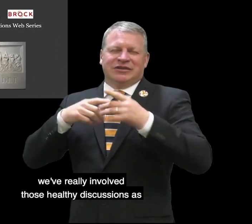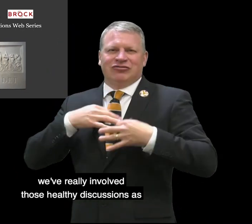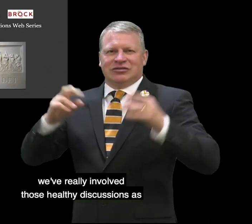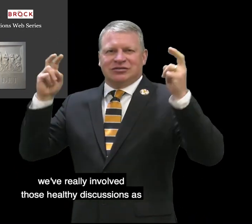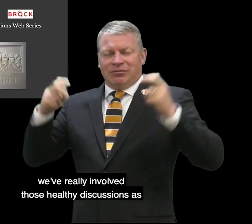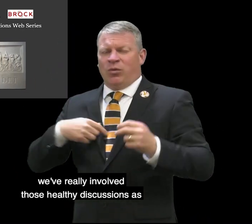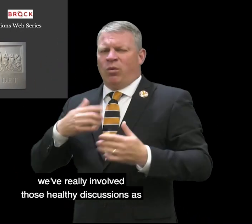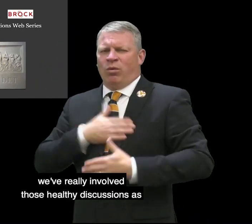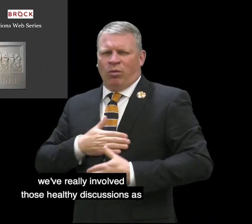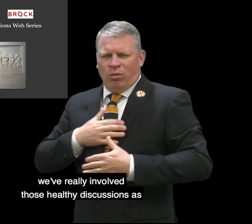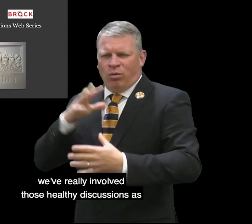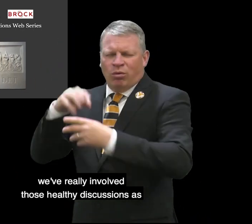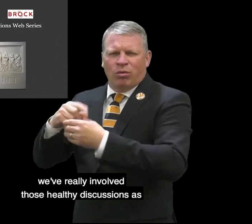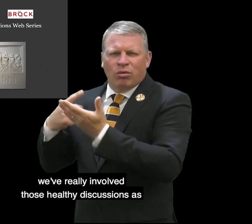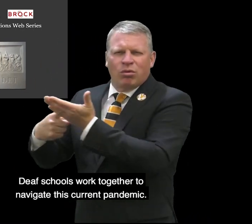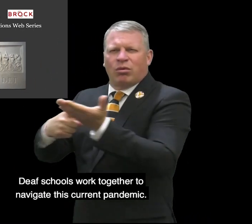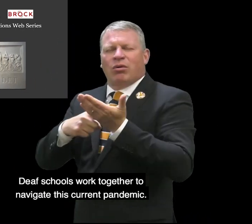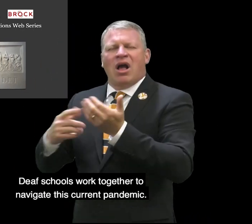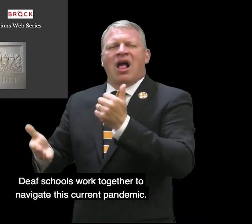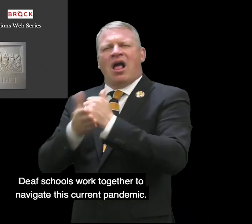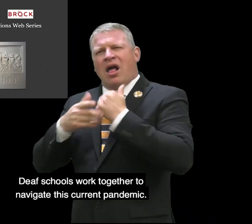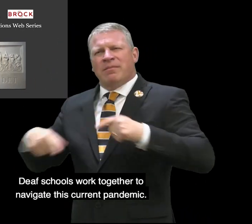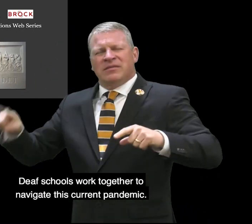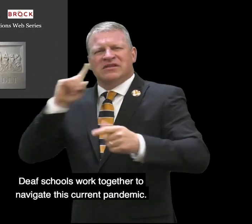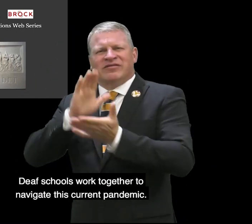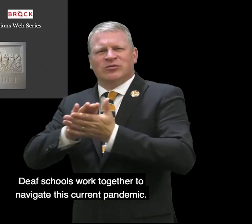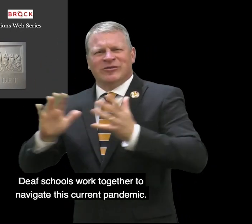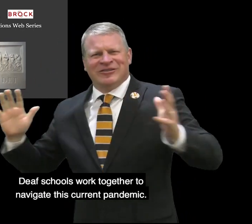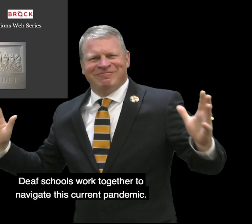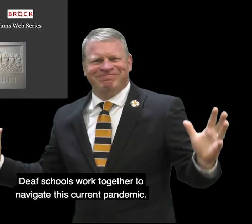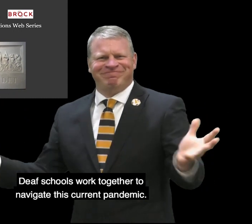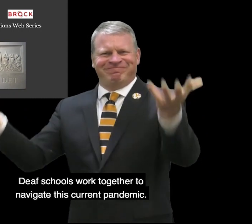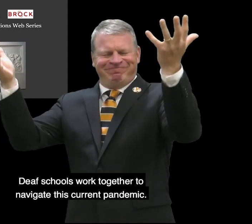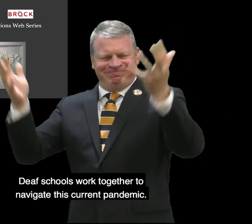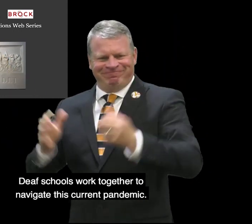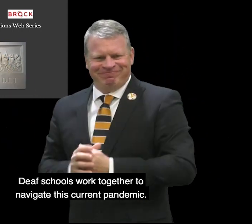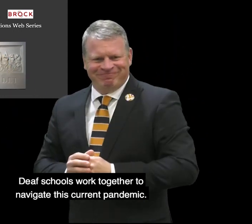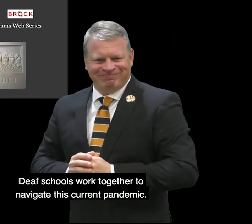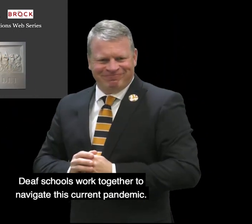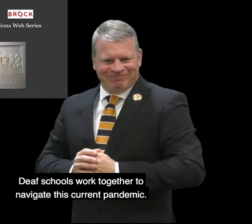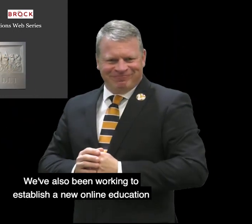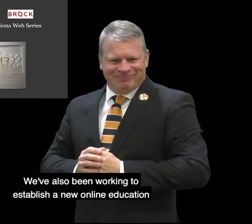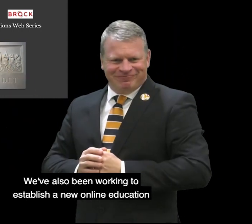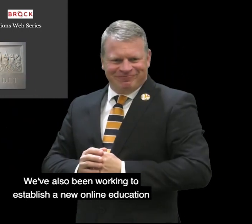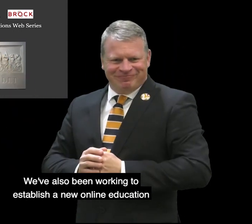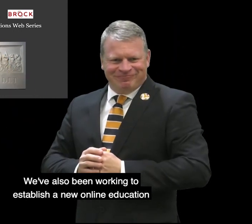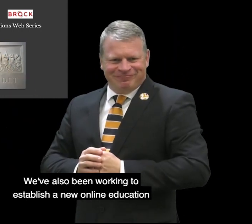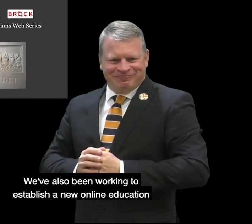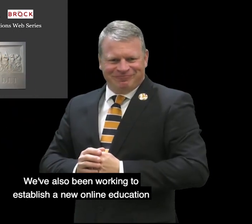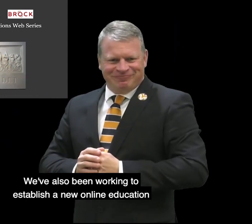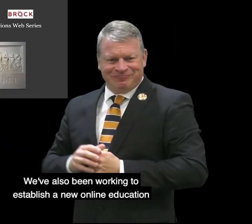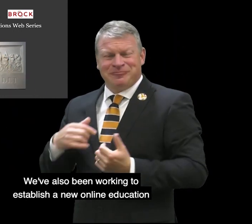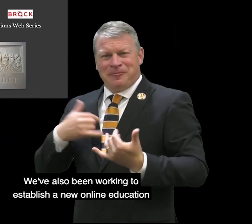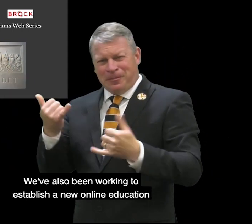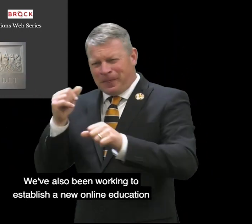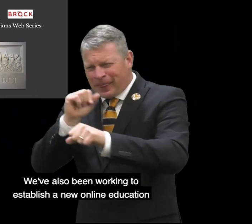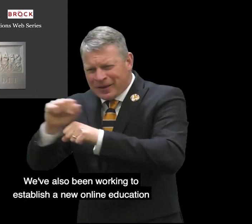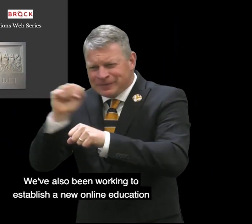really involved those healthy discussions as deaf schools work together to navigate this current pandemic. We've also